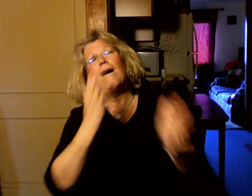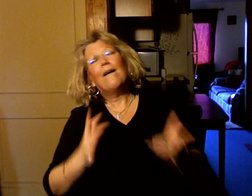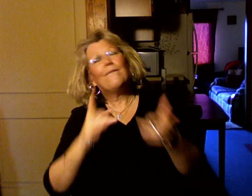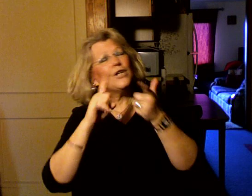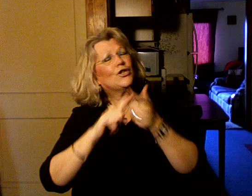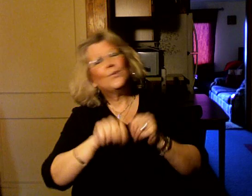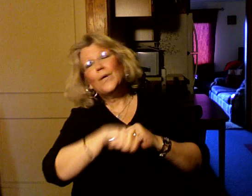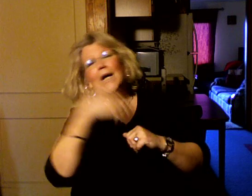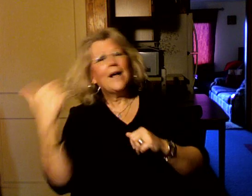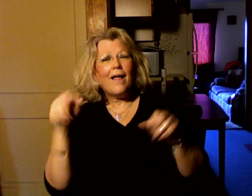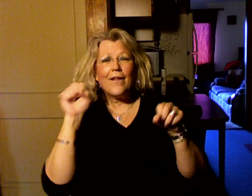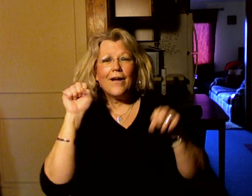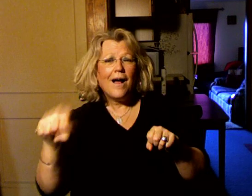love to another.